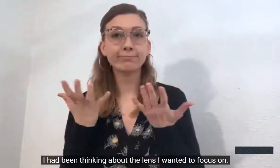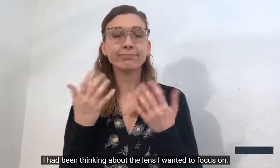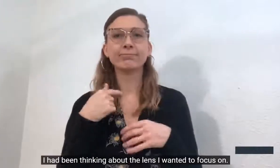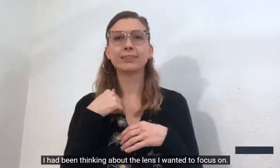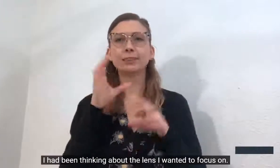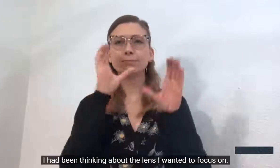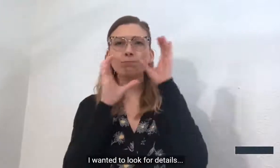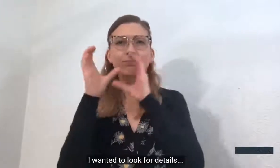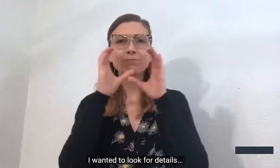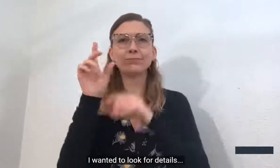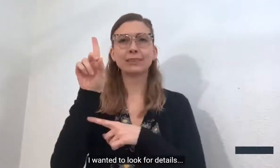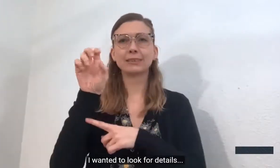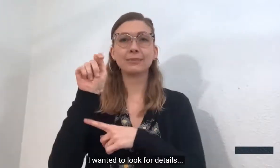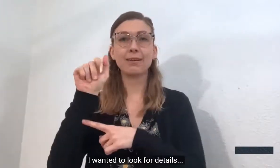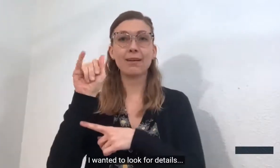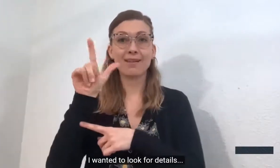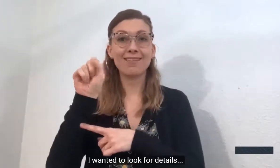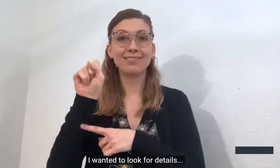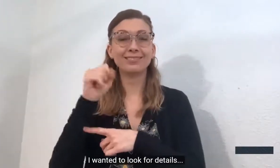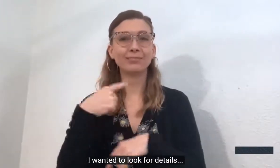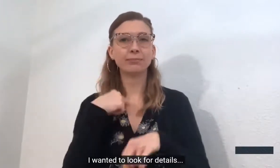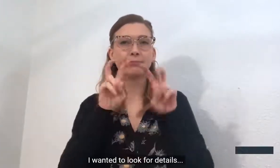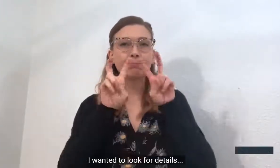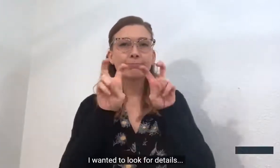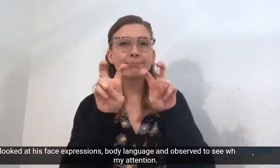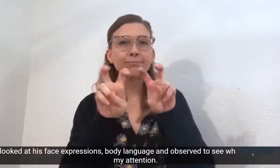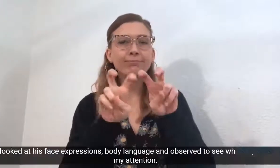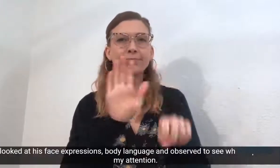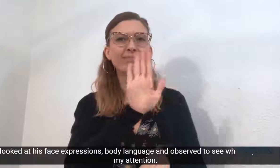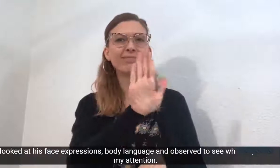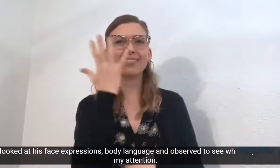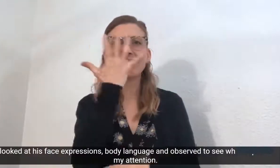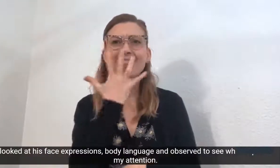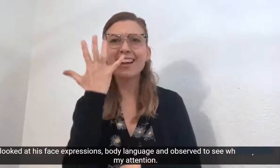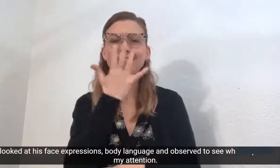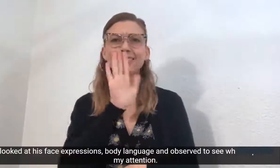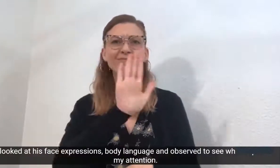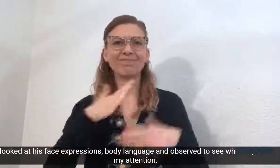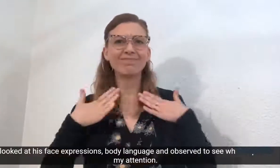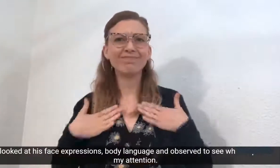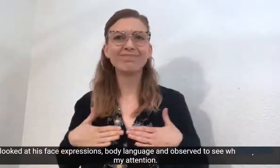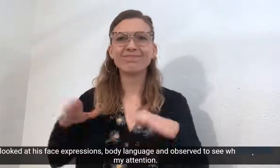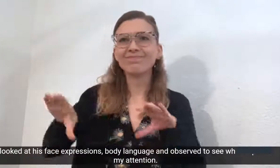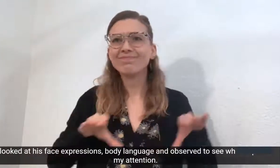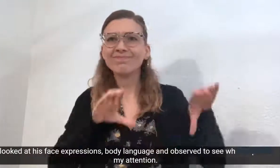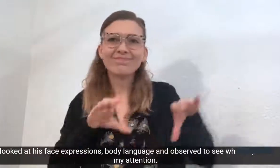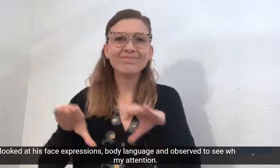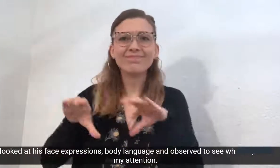about the lens and which lens I wanted to use and focus on. I knew I wanted to look for details, and so I was looking really at his facial